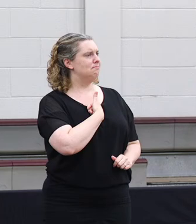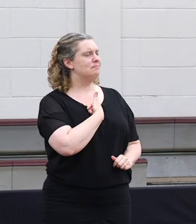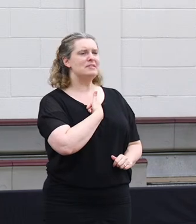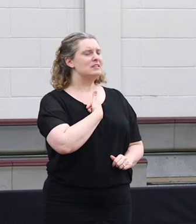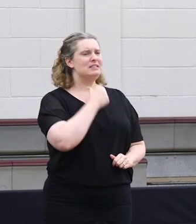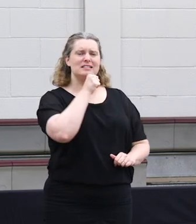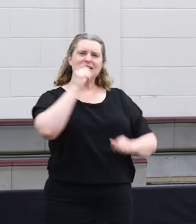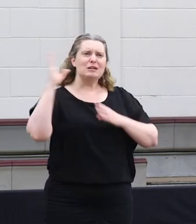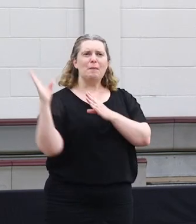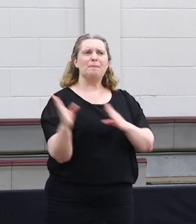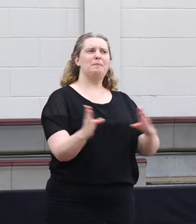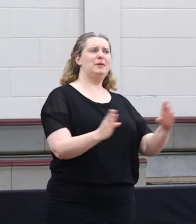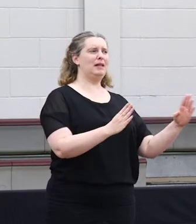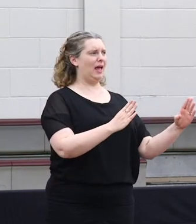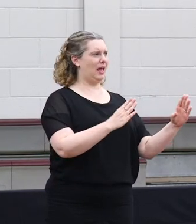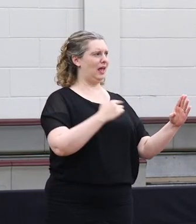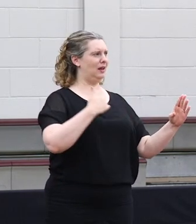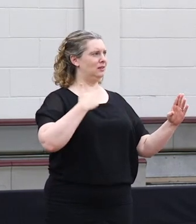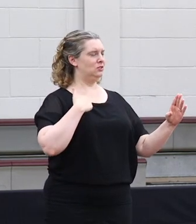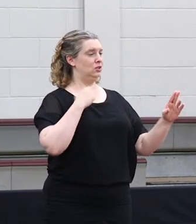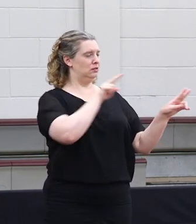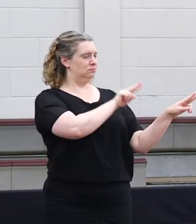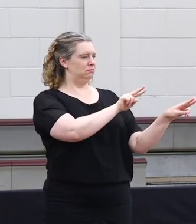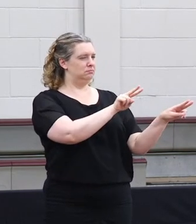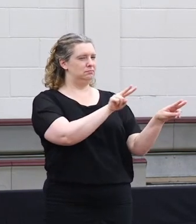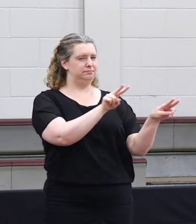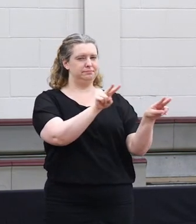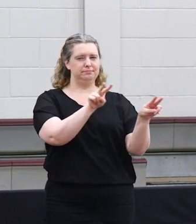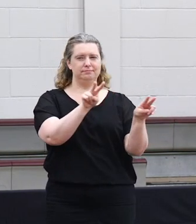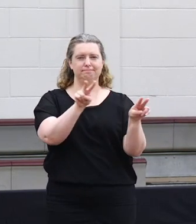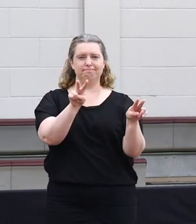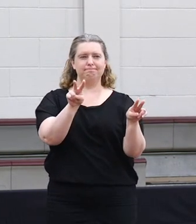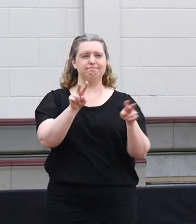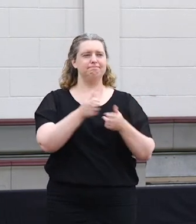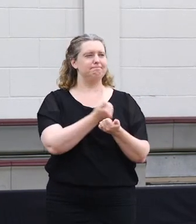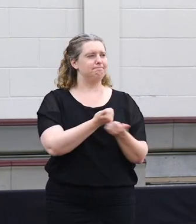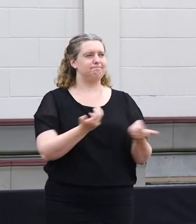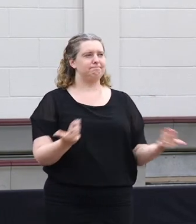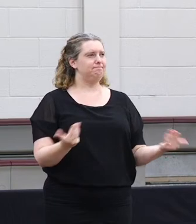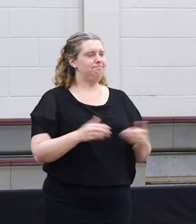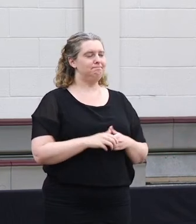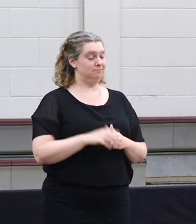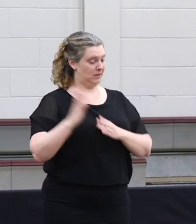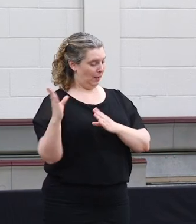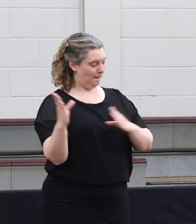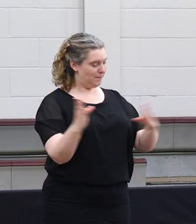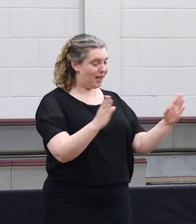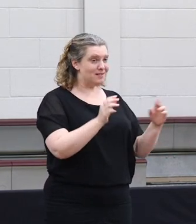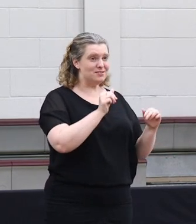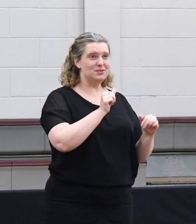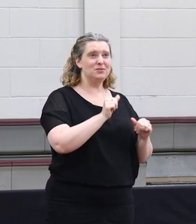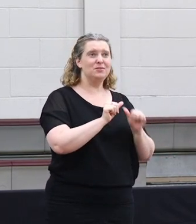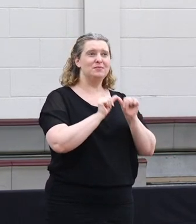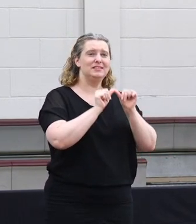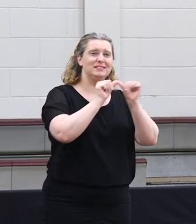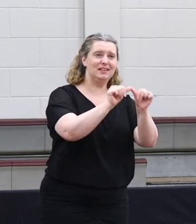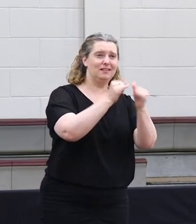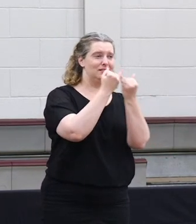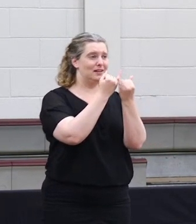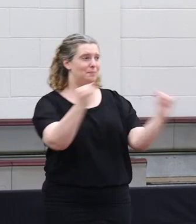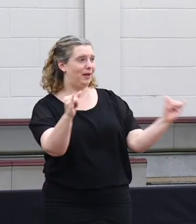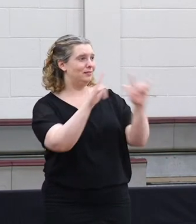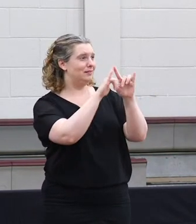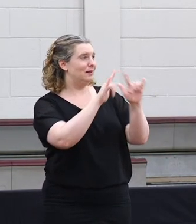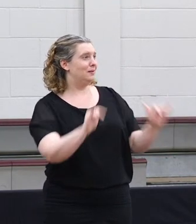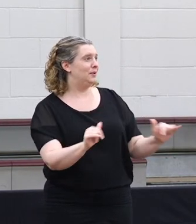didn't plan to value the things I observe of people. I didn't plan to learn resilience and independence.